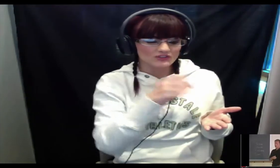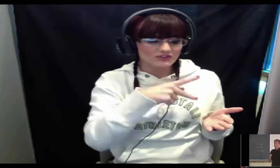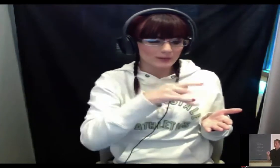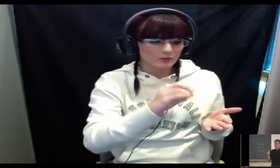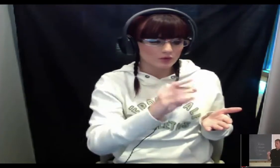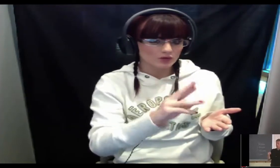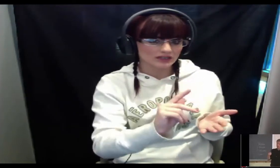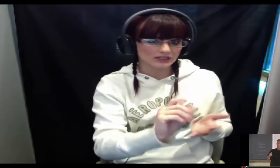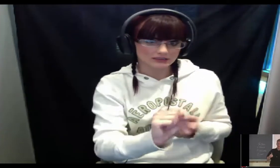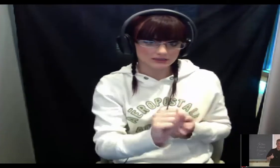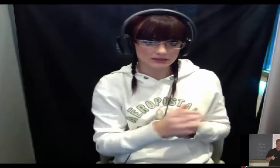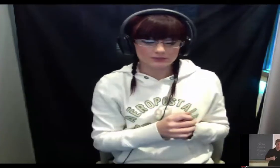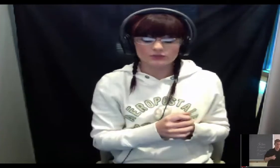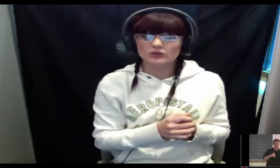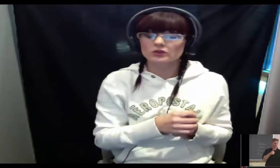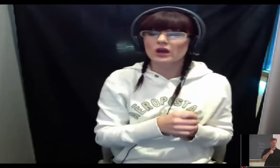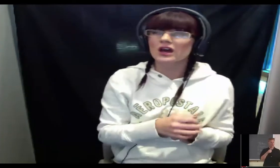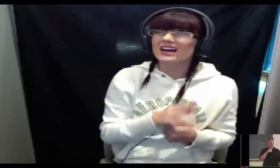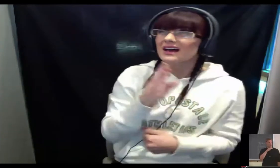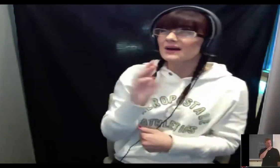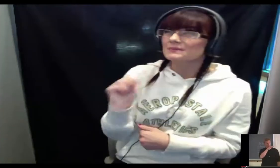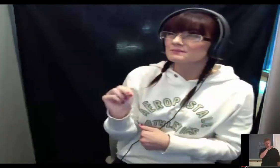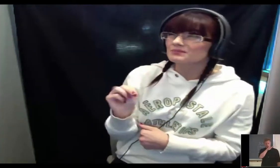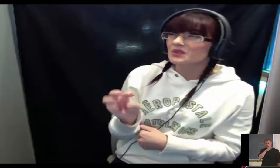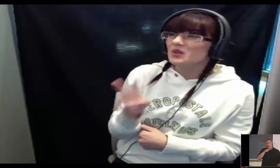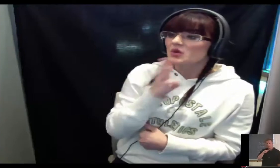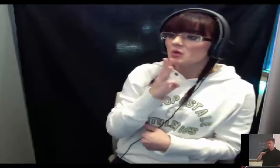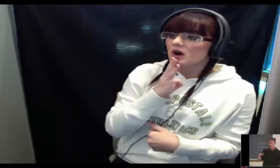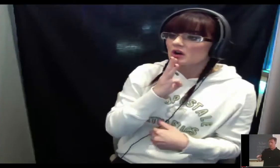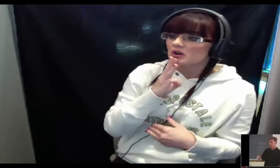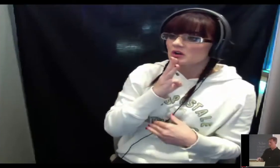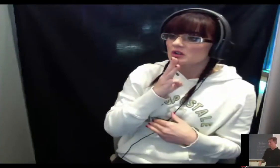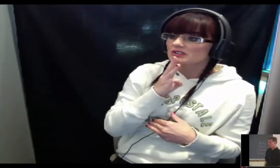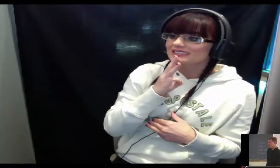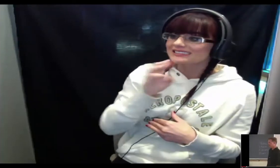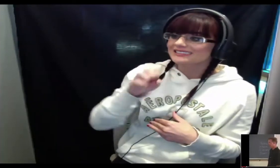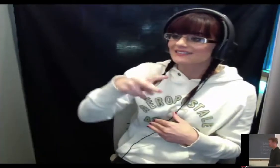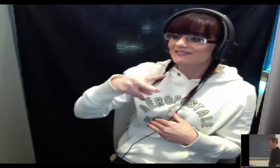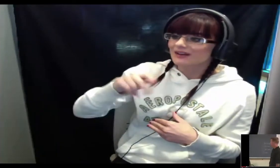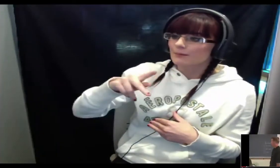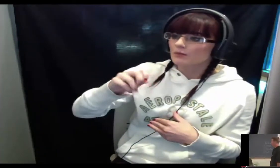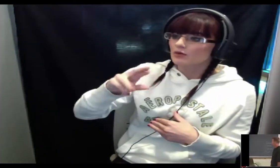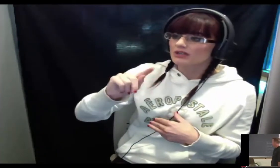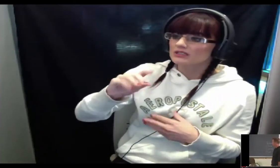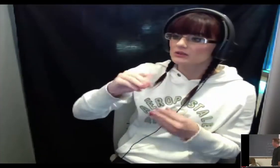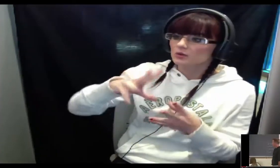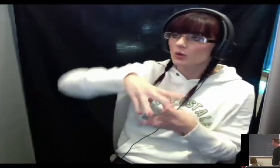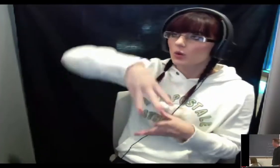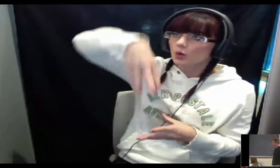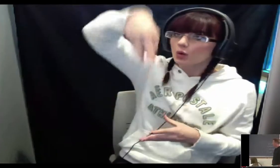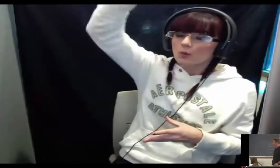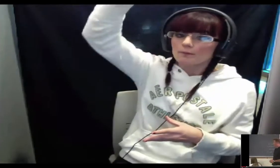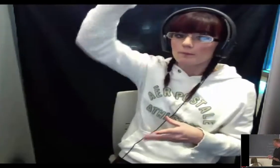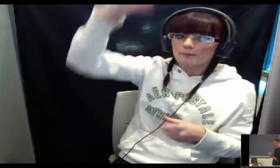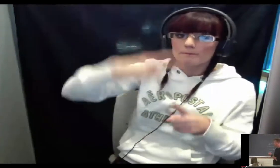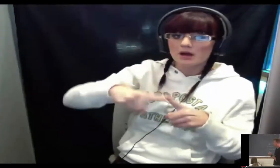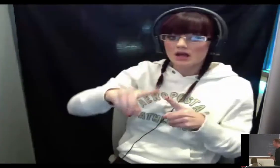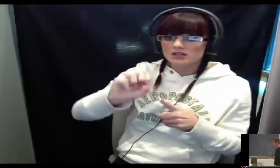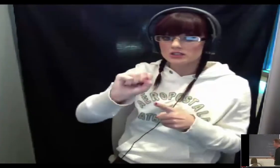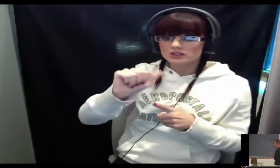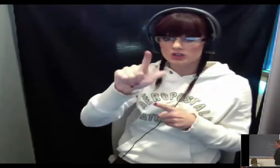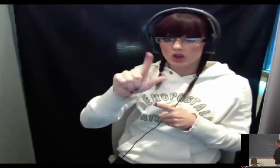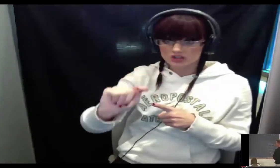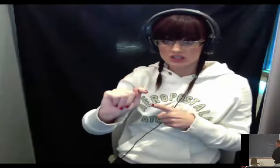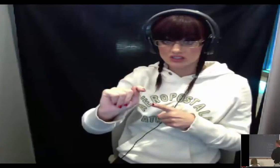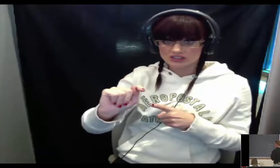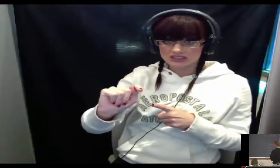Okay. Salt stays, the evaporation, the water rises to the top, runs down the side. You can collect that fresh water. Now, evaporation, this is